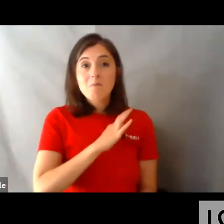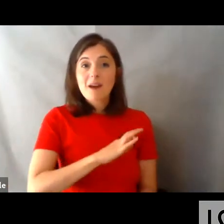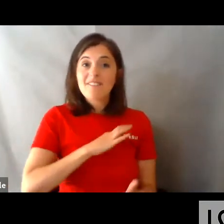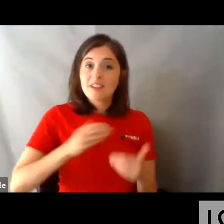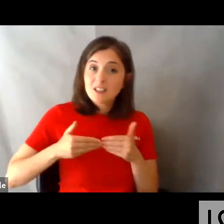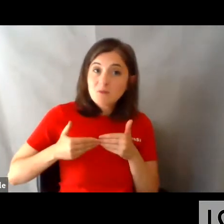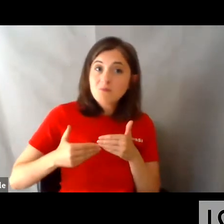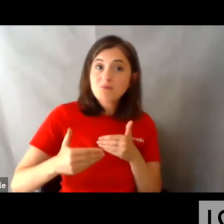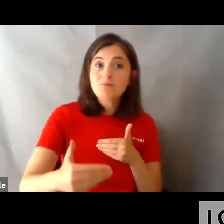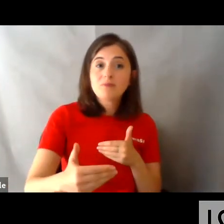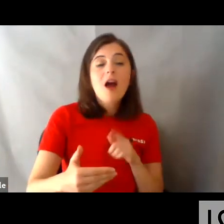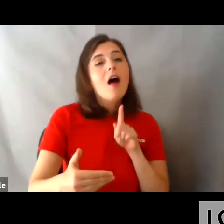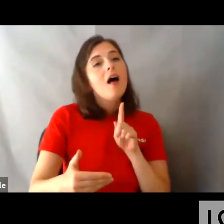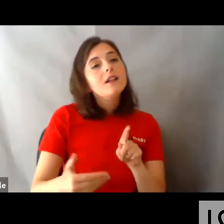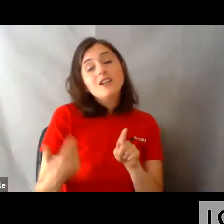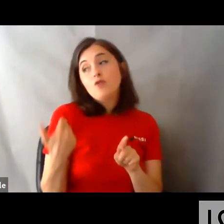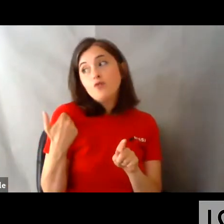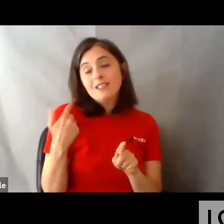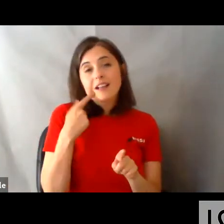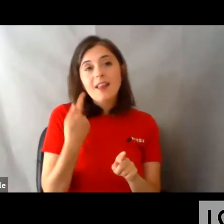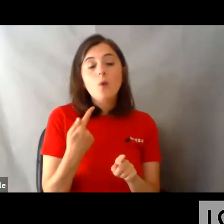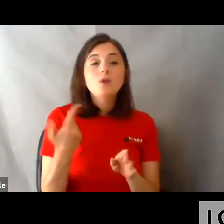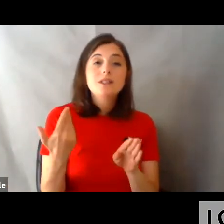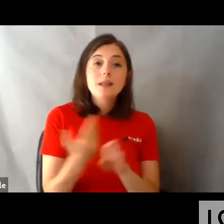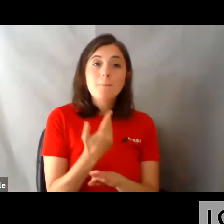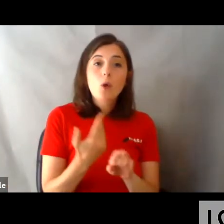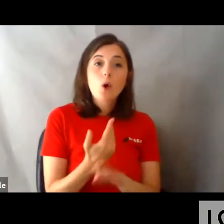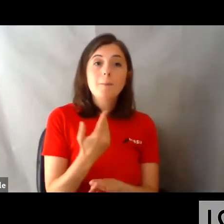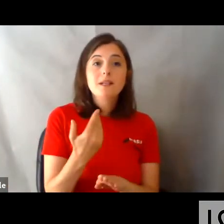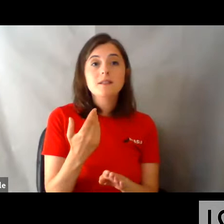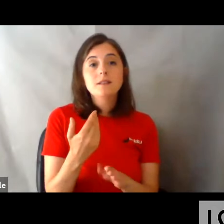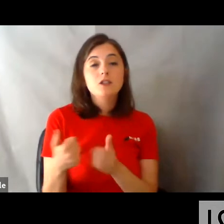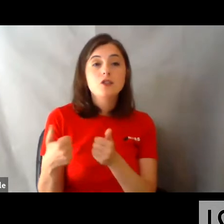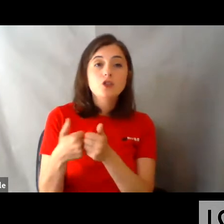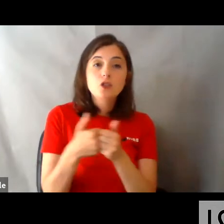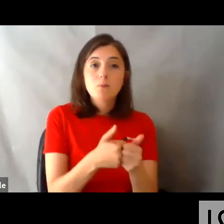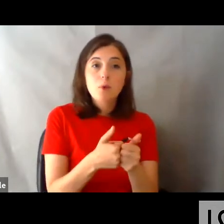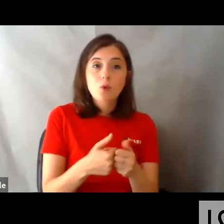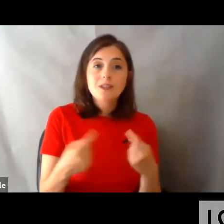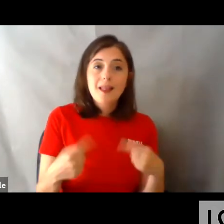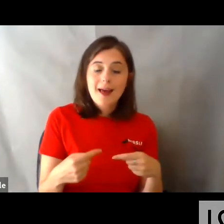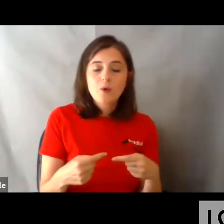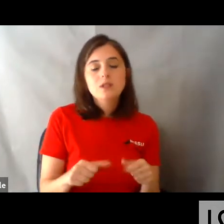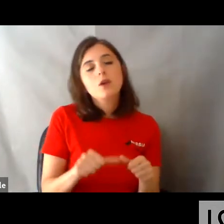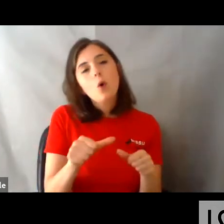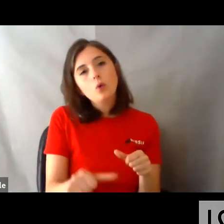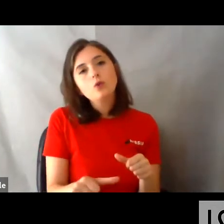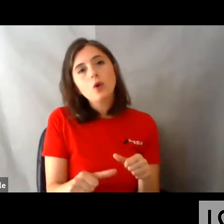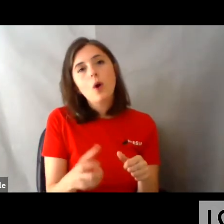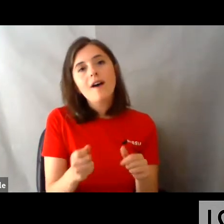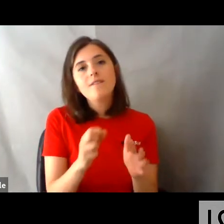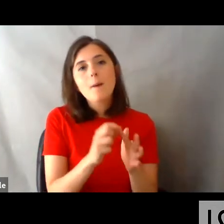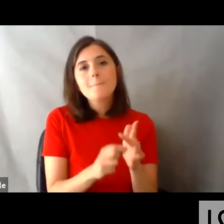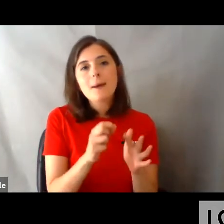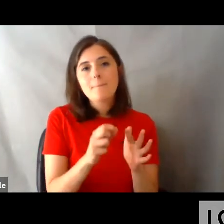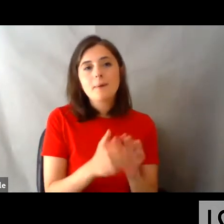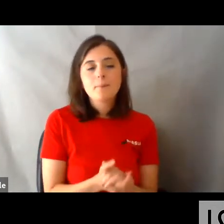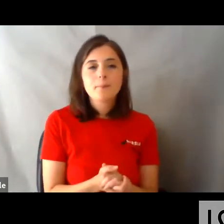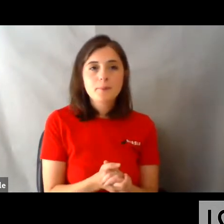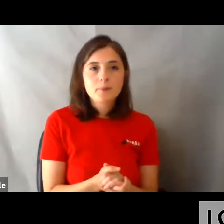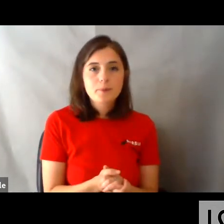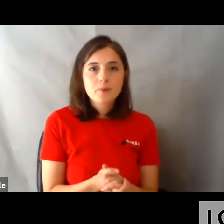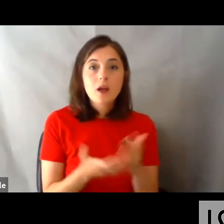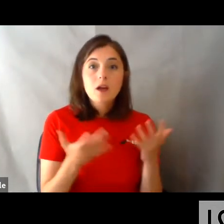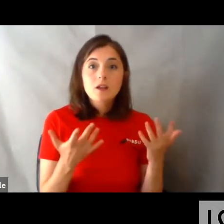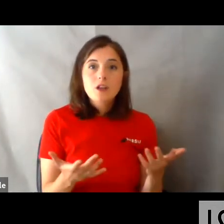that was employment support allowance, and I'm currently on PIP, personal independence payment. So the first thing to say tonight is a very